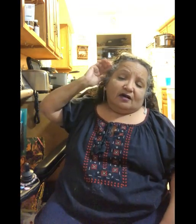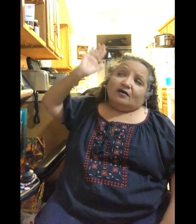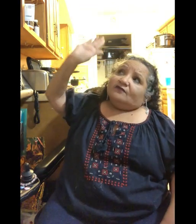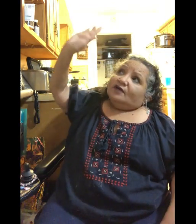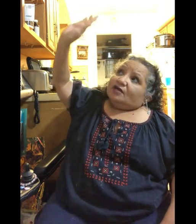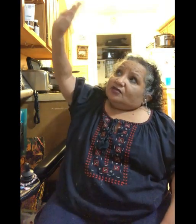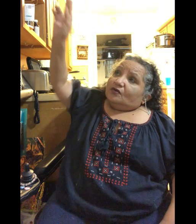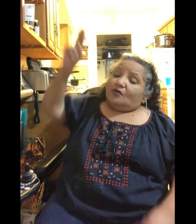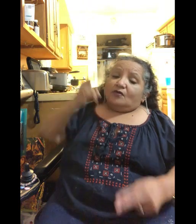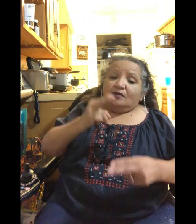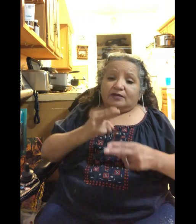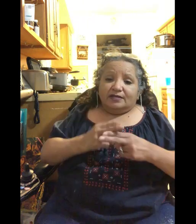of your